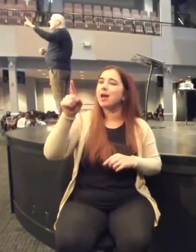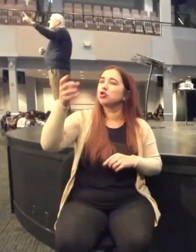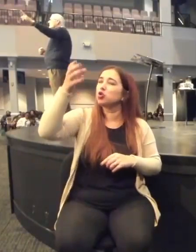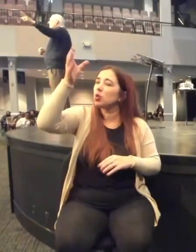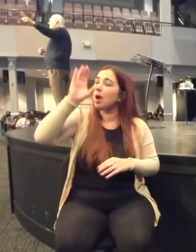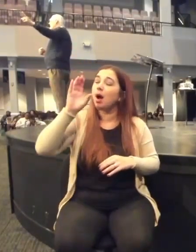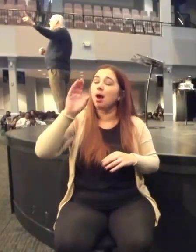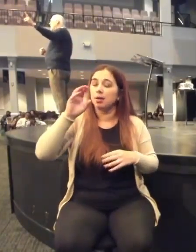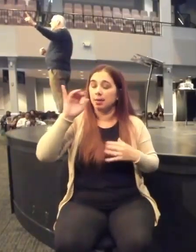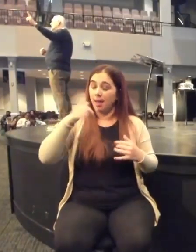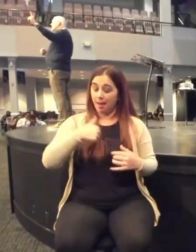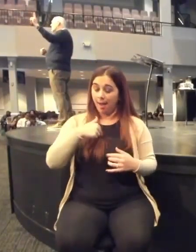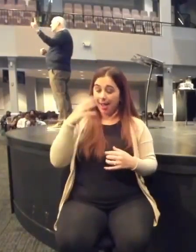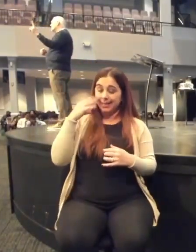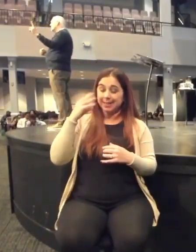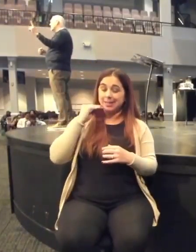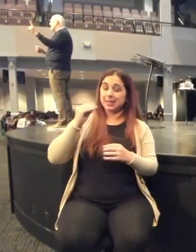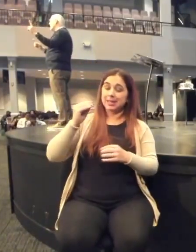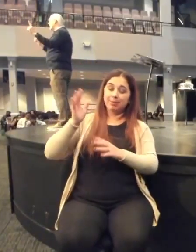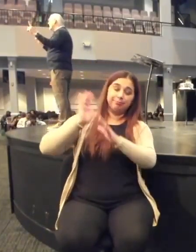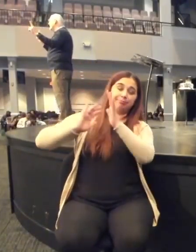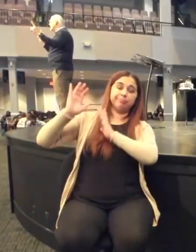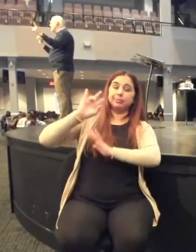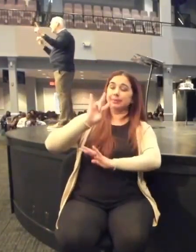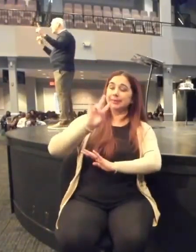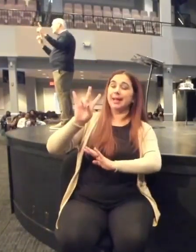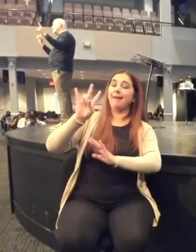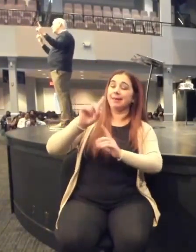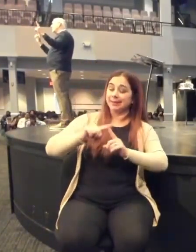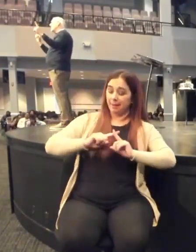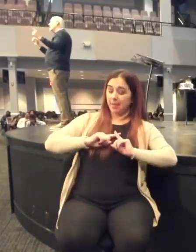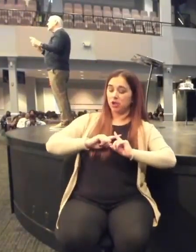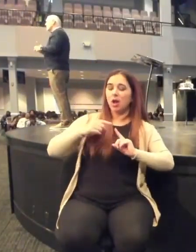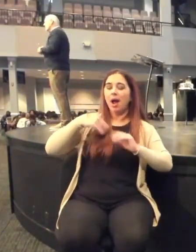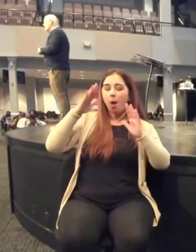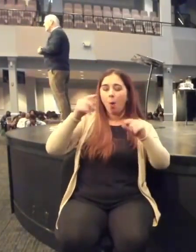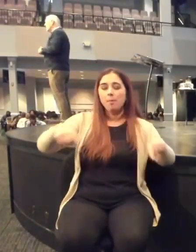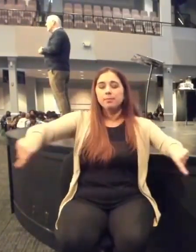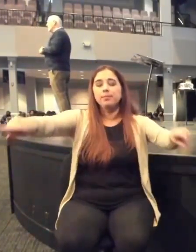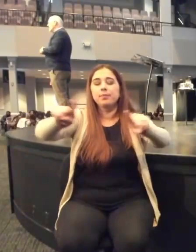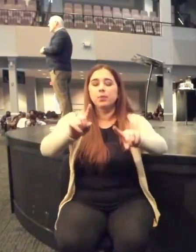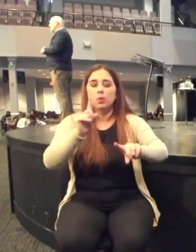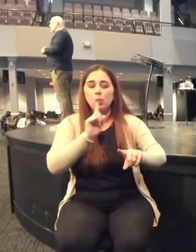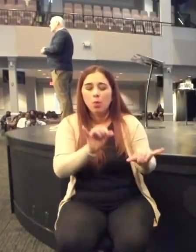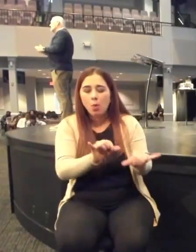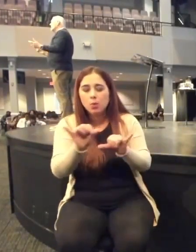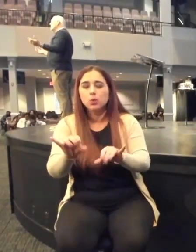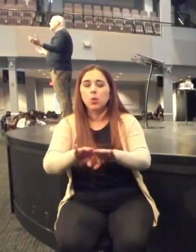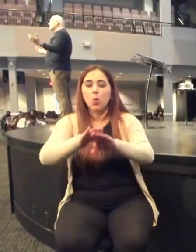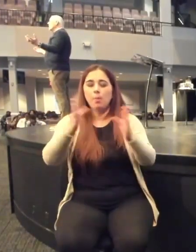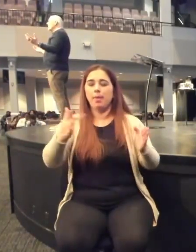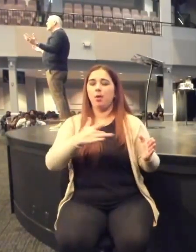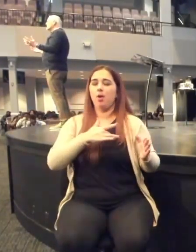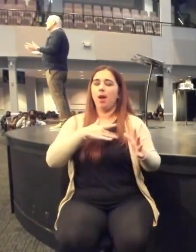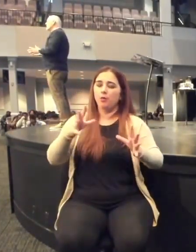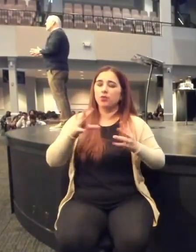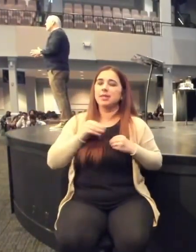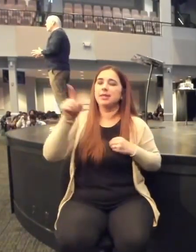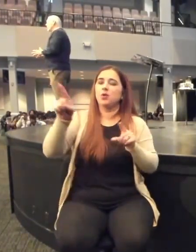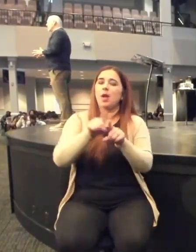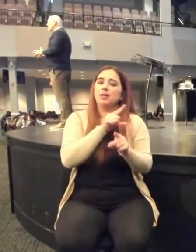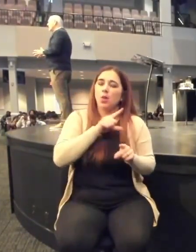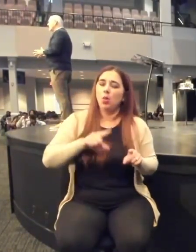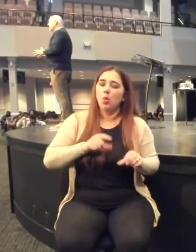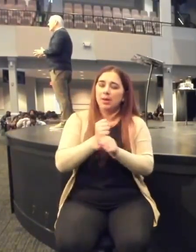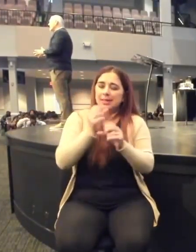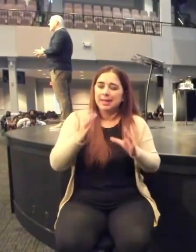so many years ago in that moment of salvation, Lord, I pray that today they would open their lives to you and receive you as Lord and Savior of